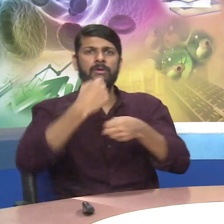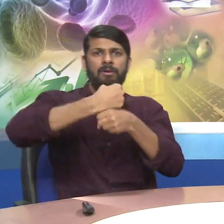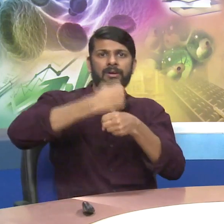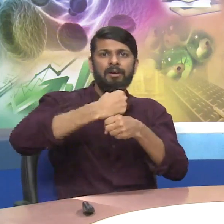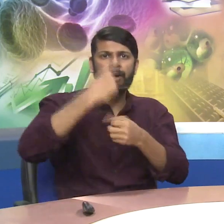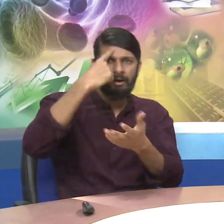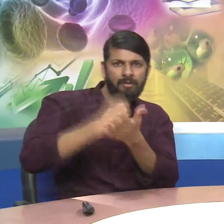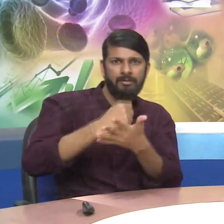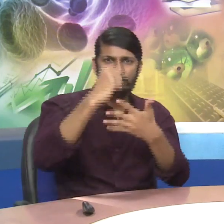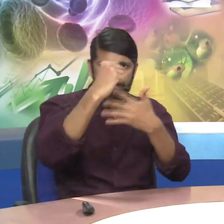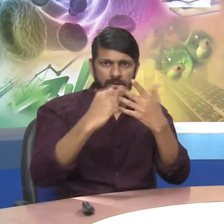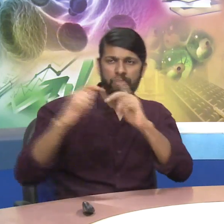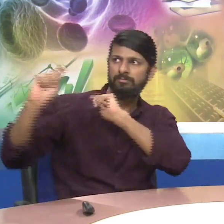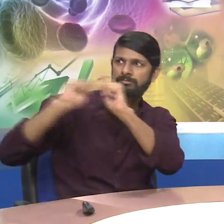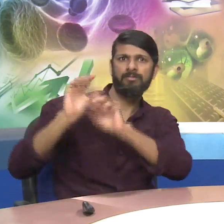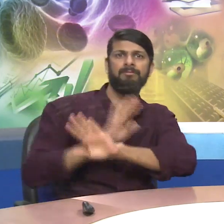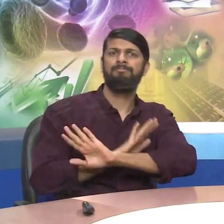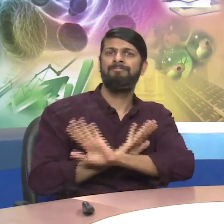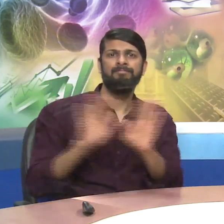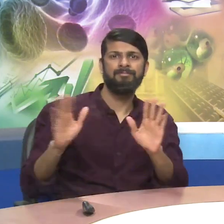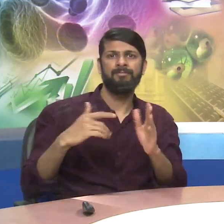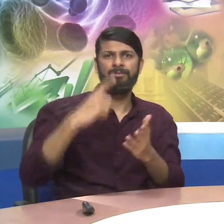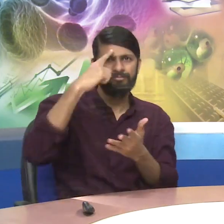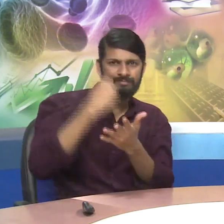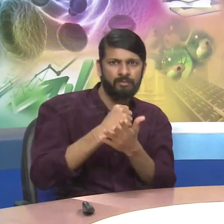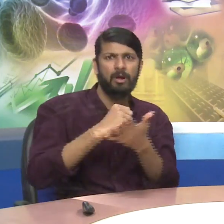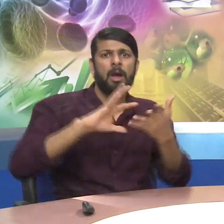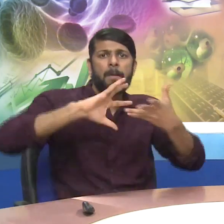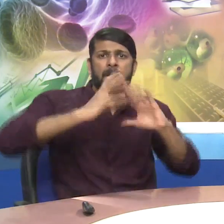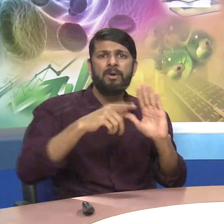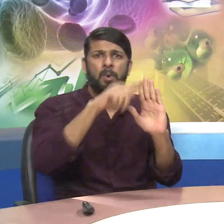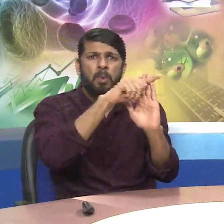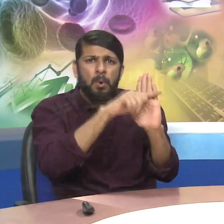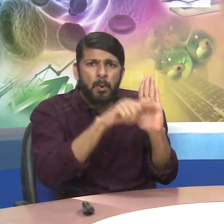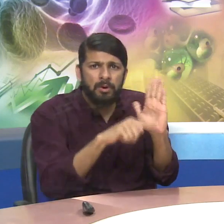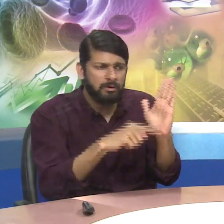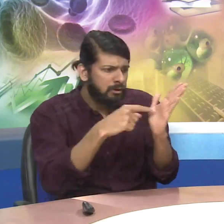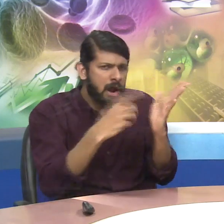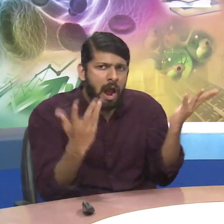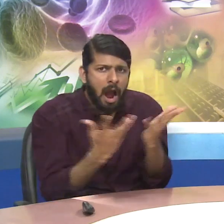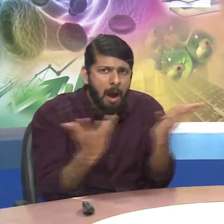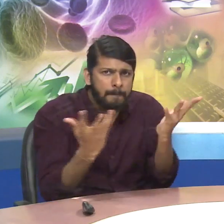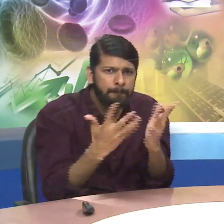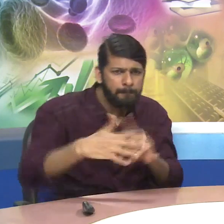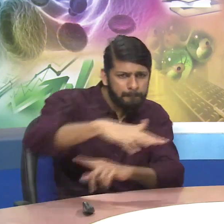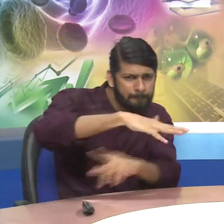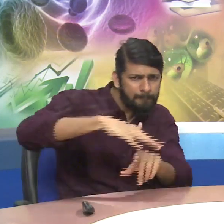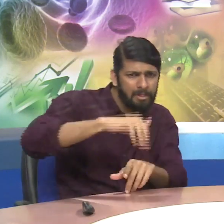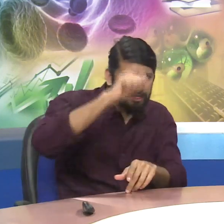India is a sovereign country. It is free from external control. It can